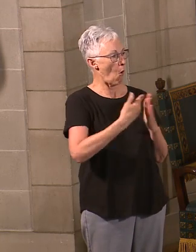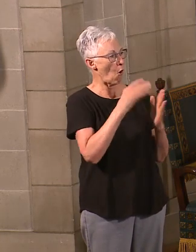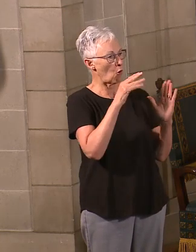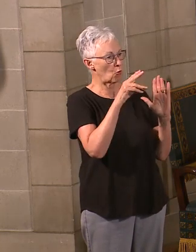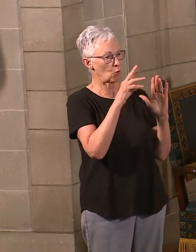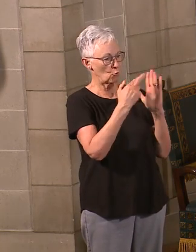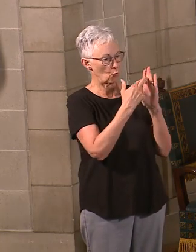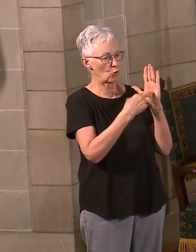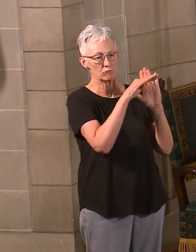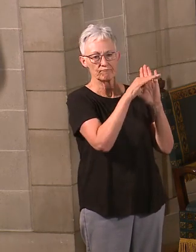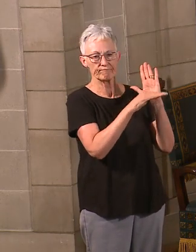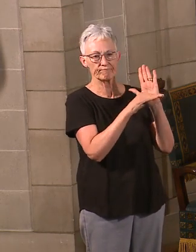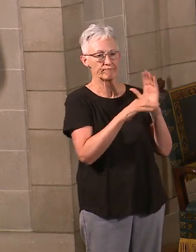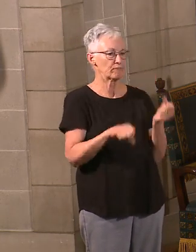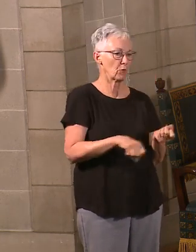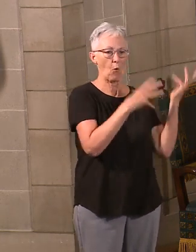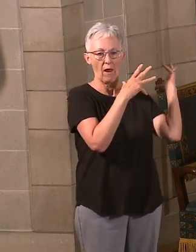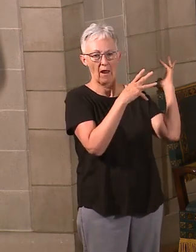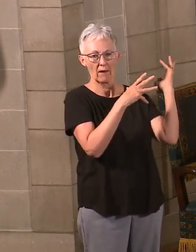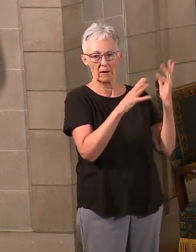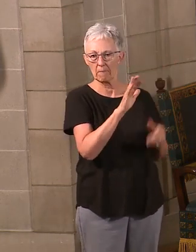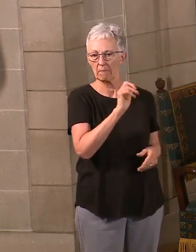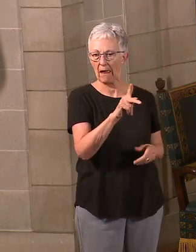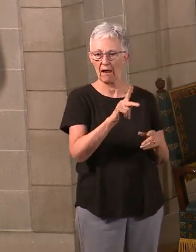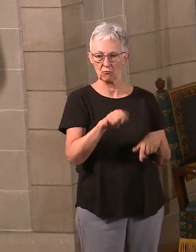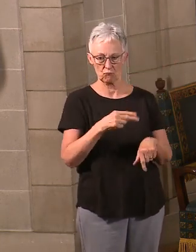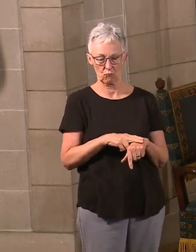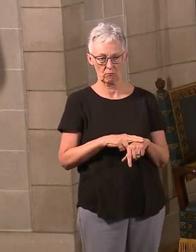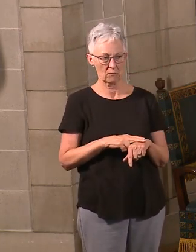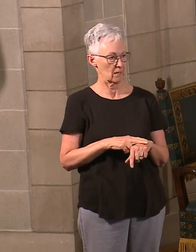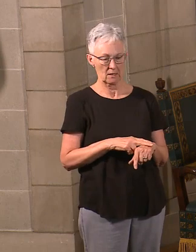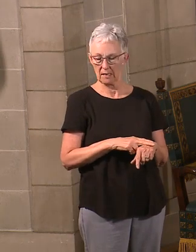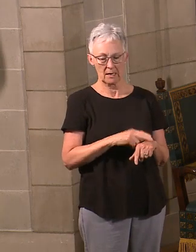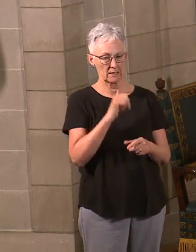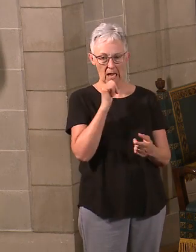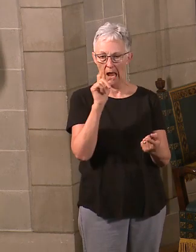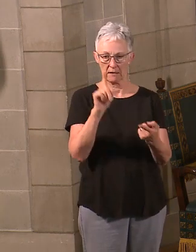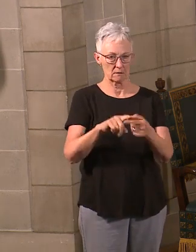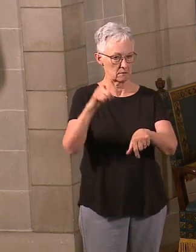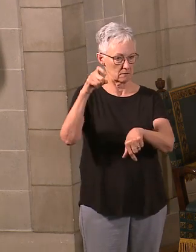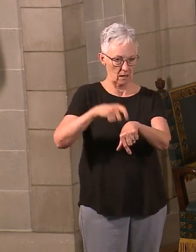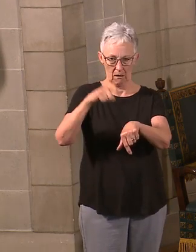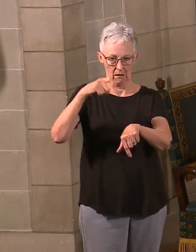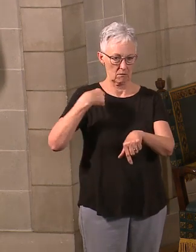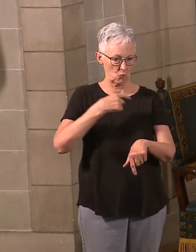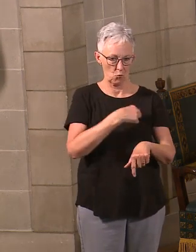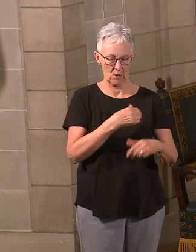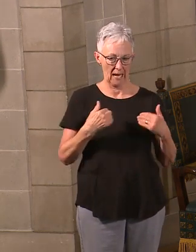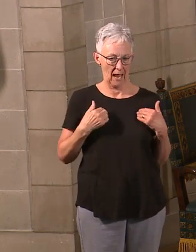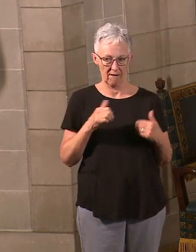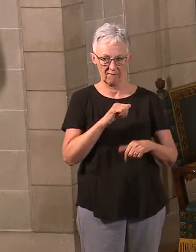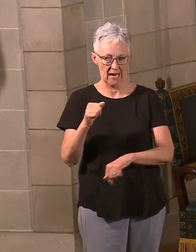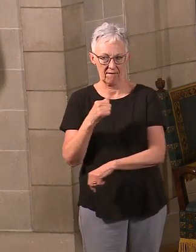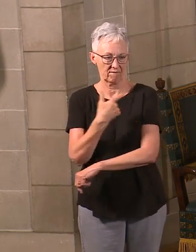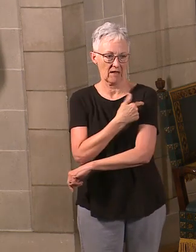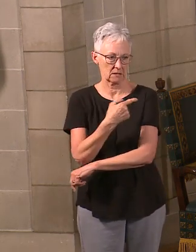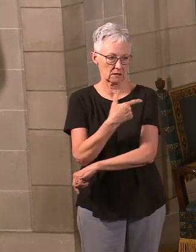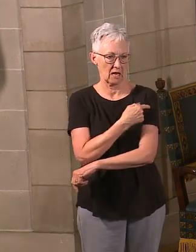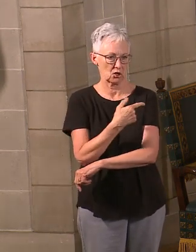that vaccination that will allow us to be able to go back to what the old normal was like. We will find a new normal. As I